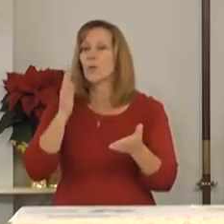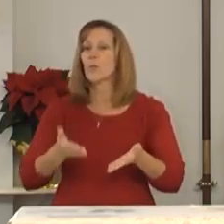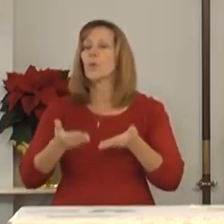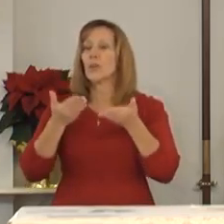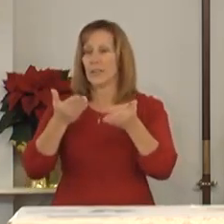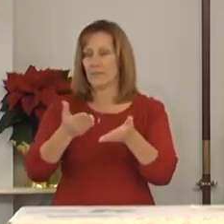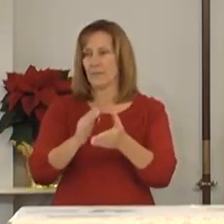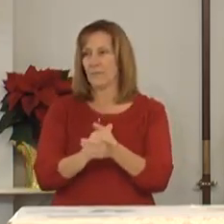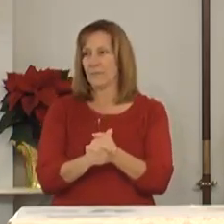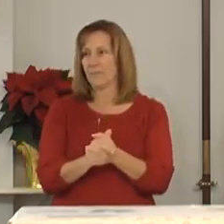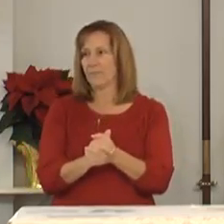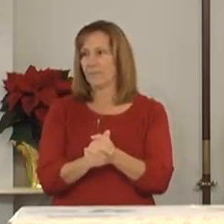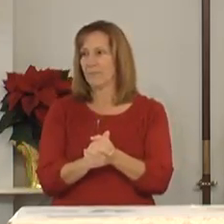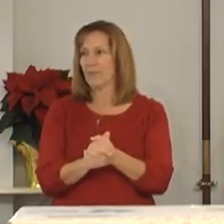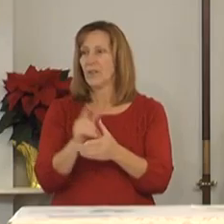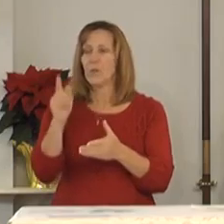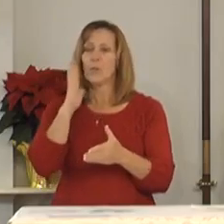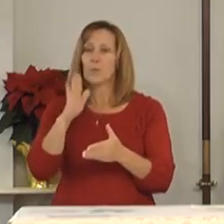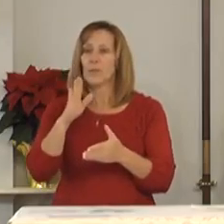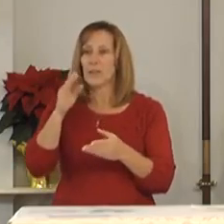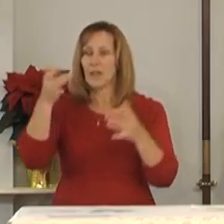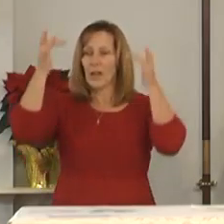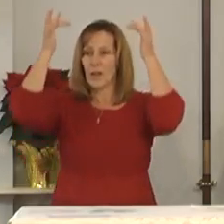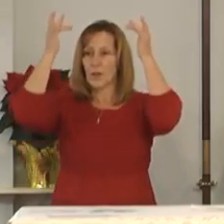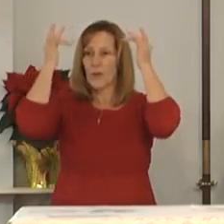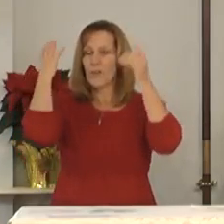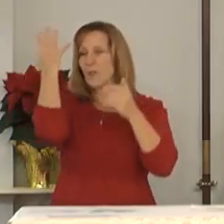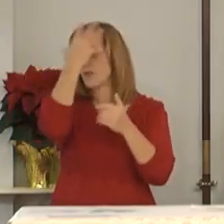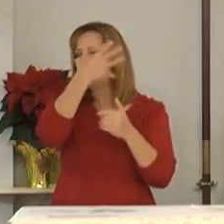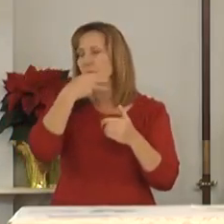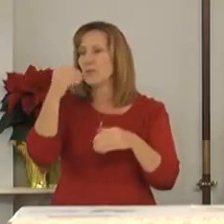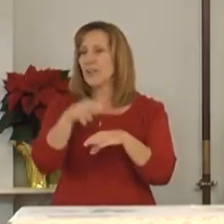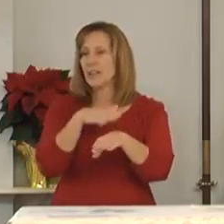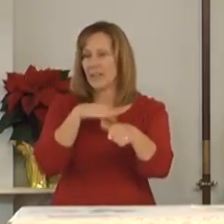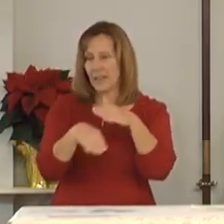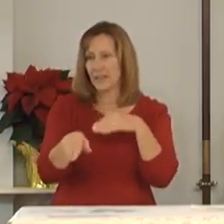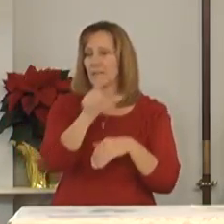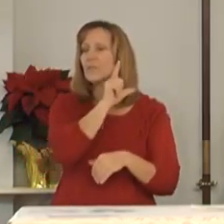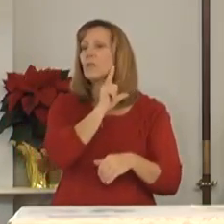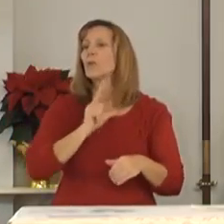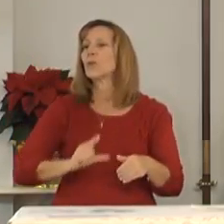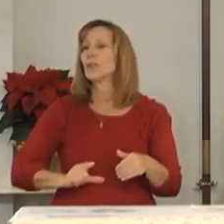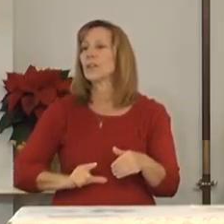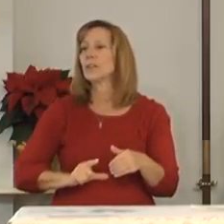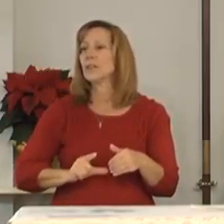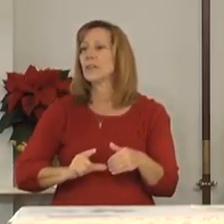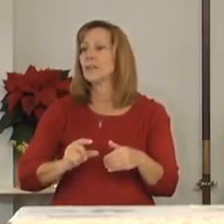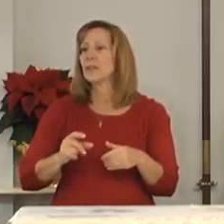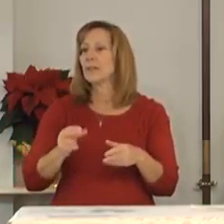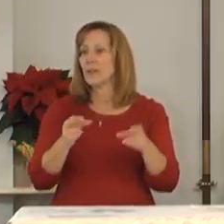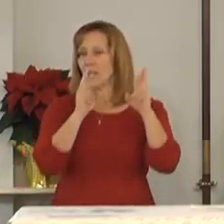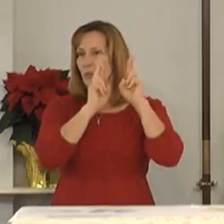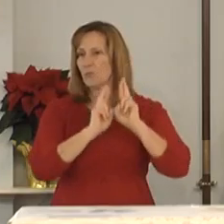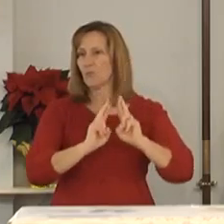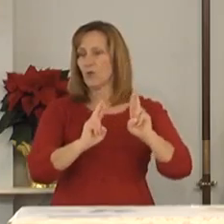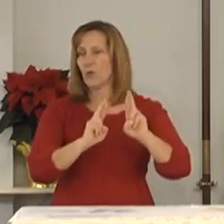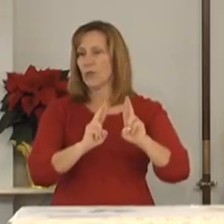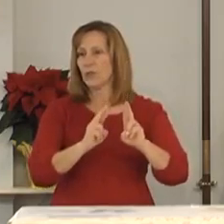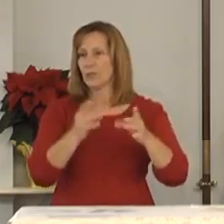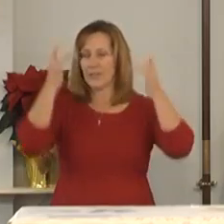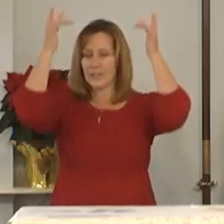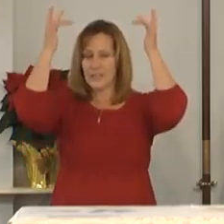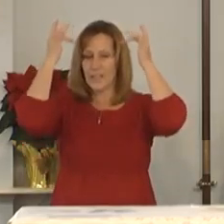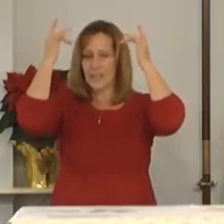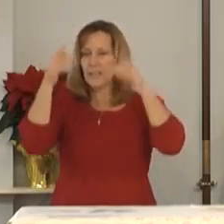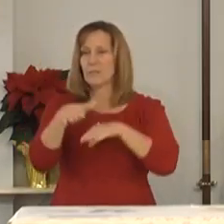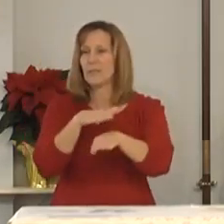give. You shall be a crown of beauty in the hand of the Lord, and a royal diadem in the